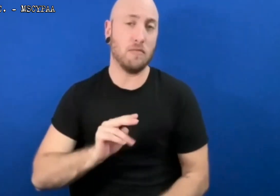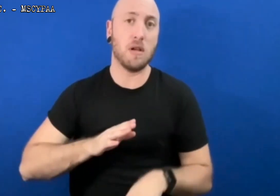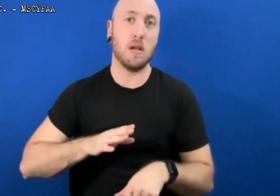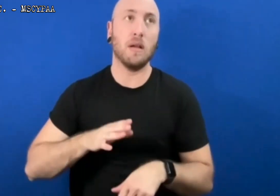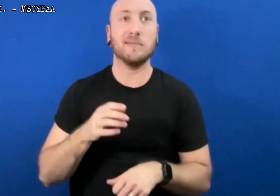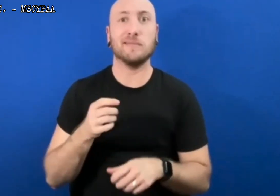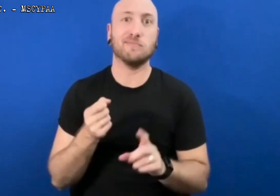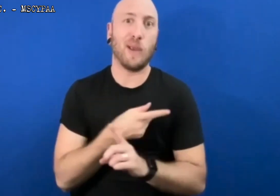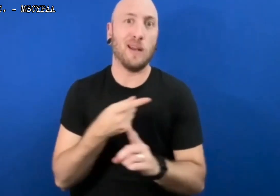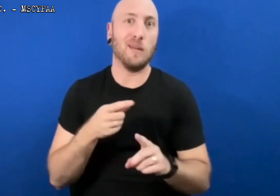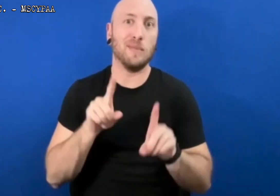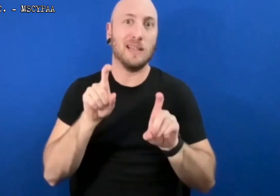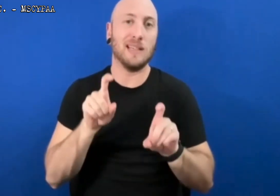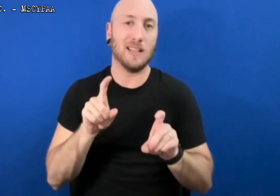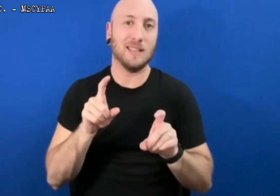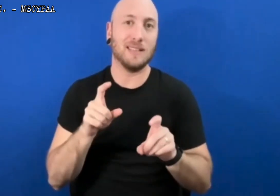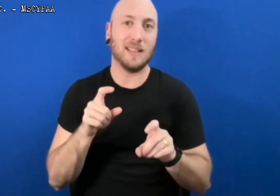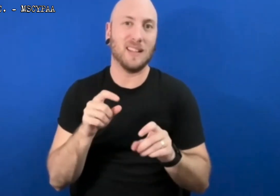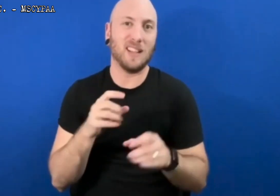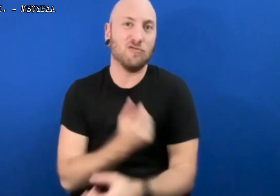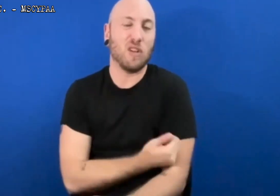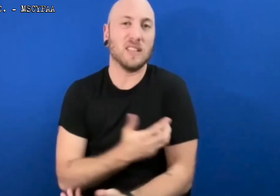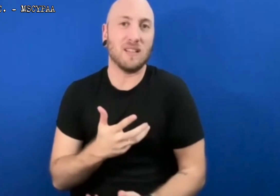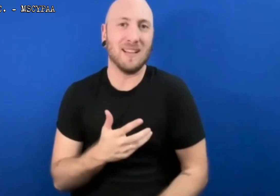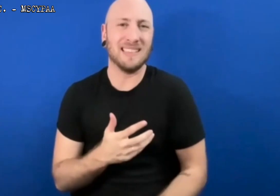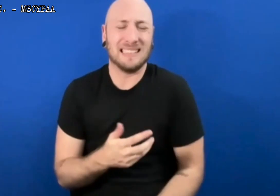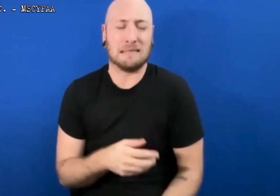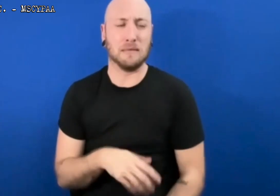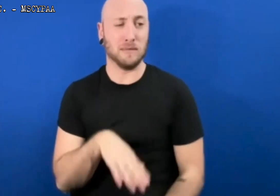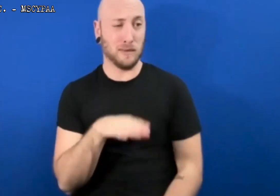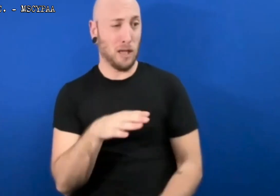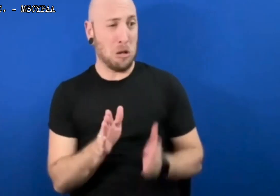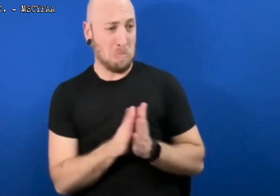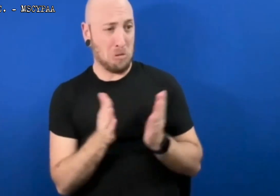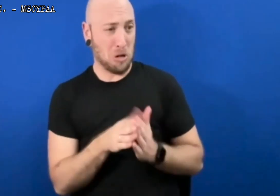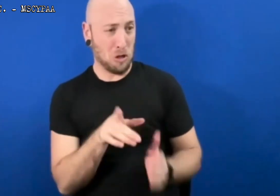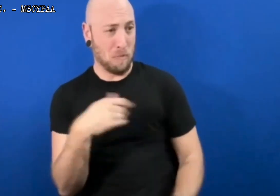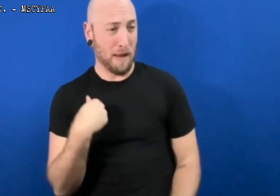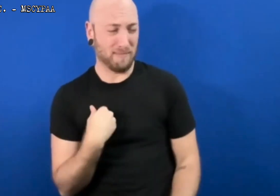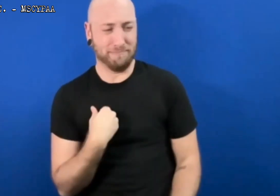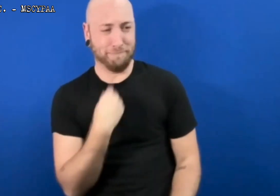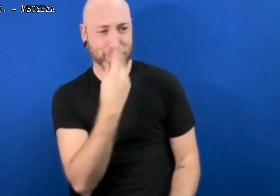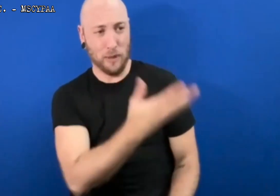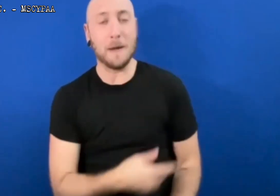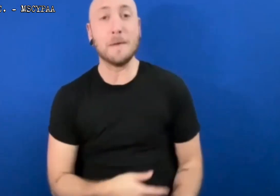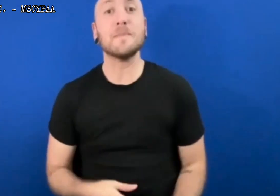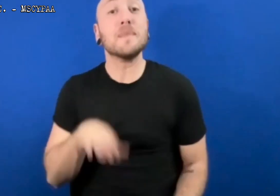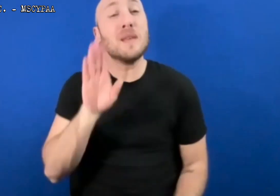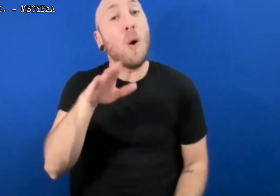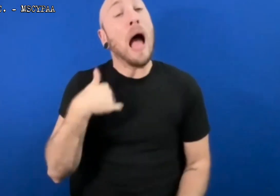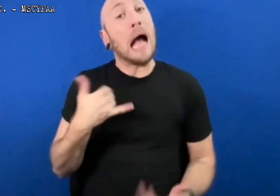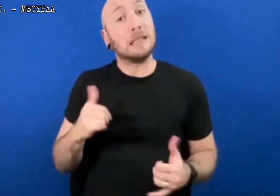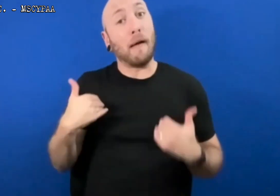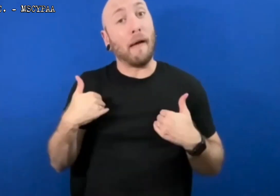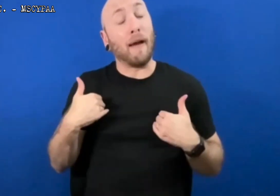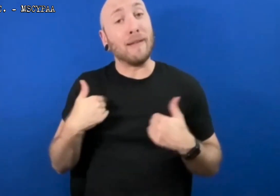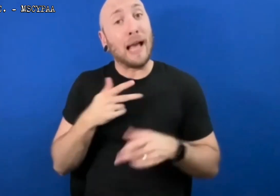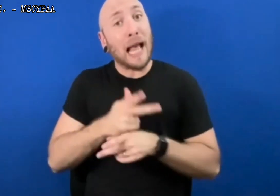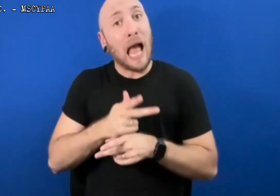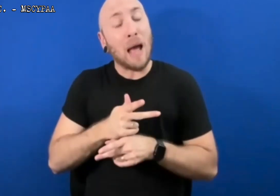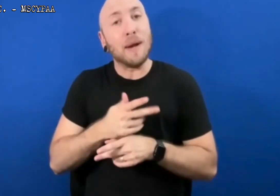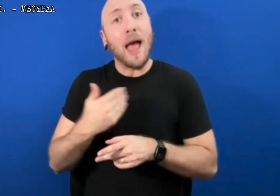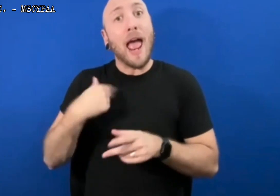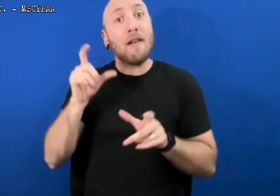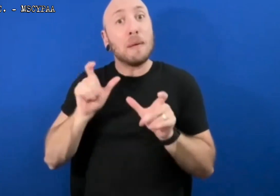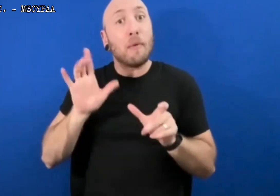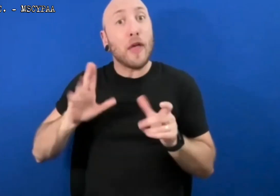and they were like, yeah, we don't just see your little book. But I kept the book, and I still have it to this day, and like it's really special, and it has, you know, signatures from people